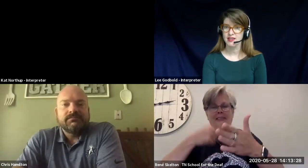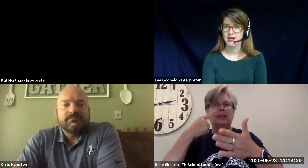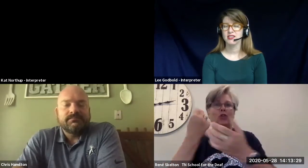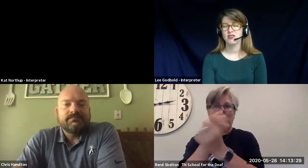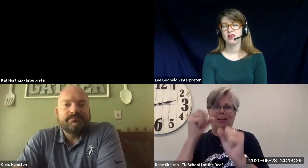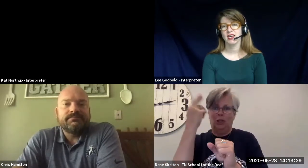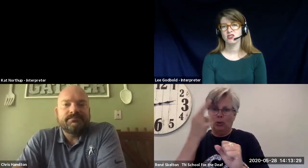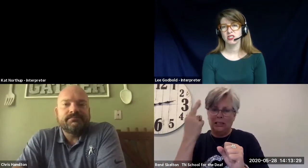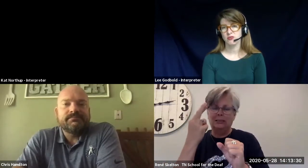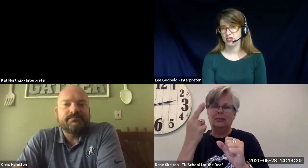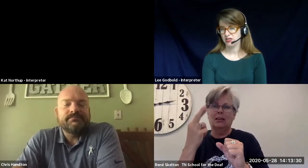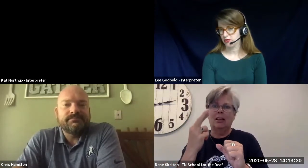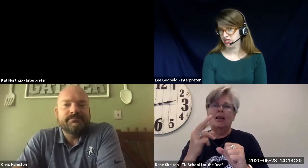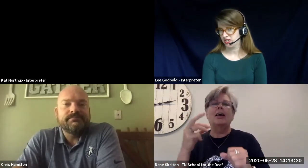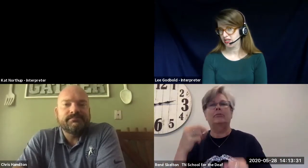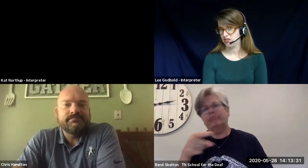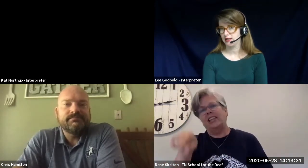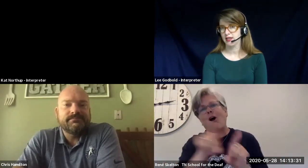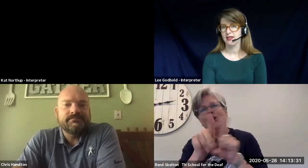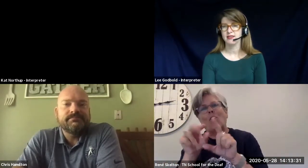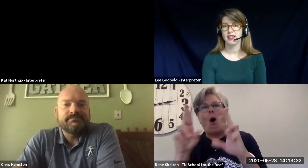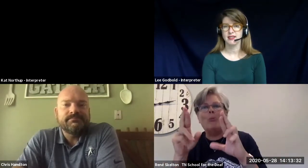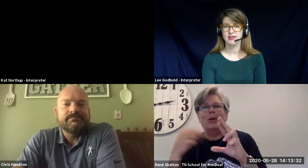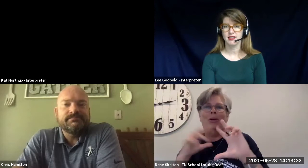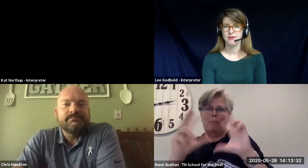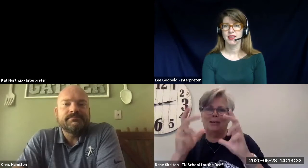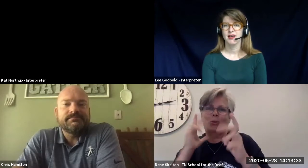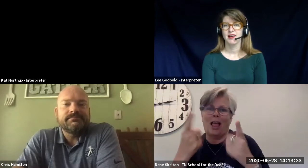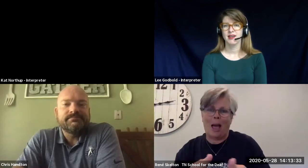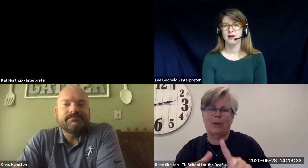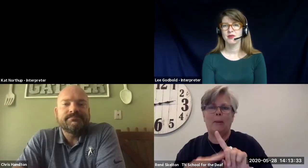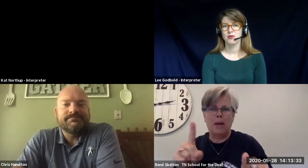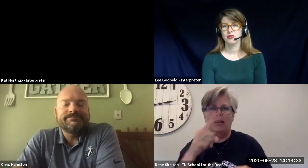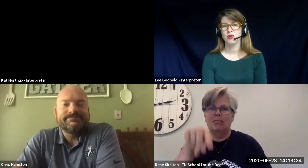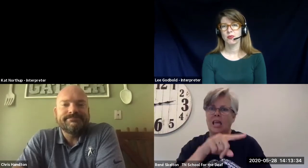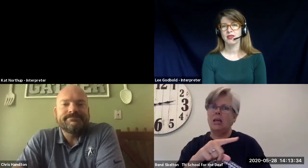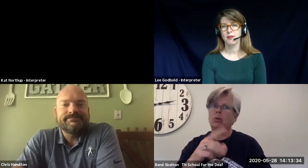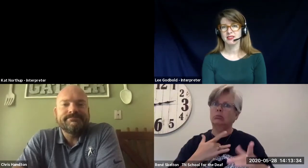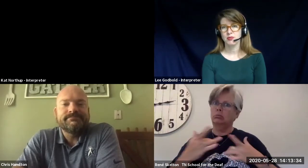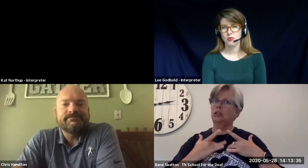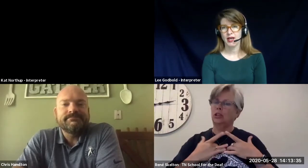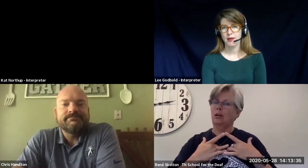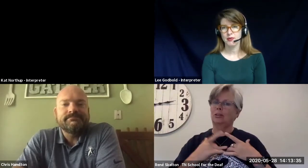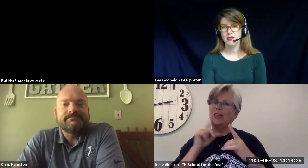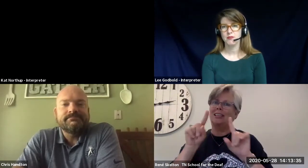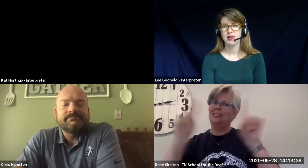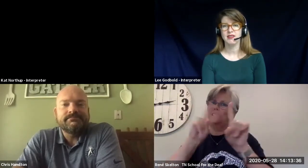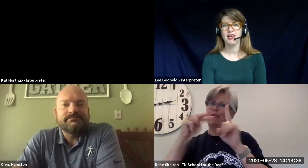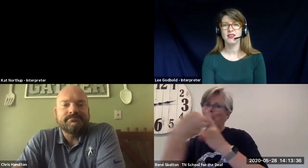And so they actually expressed appreciation in us canceling. Of course, we're hoping that basketball will happen, but they had their